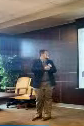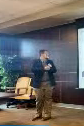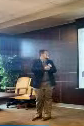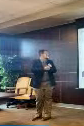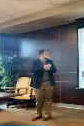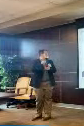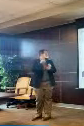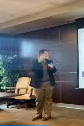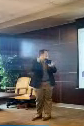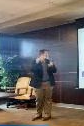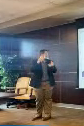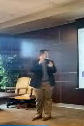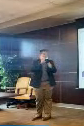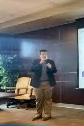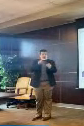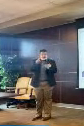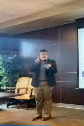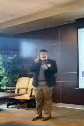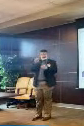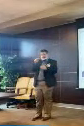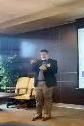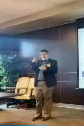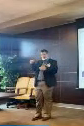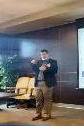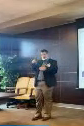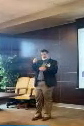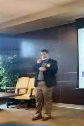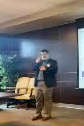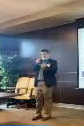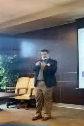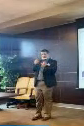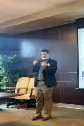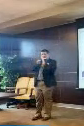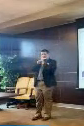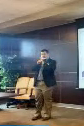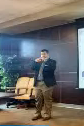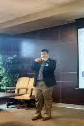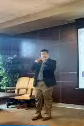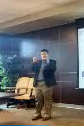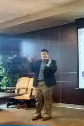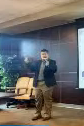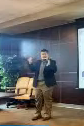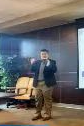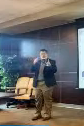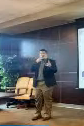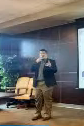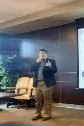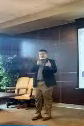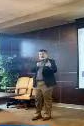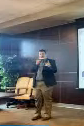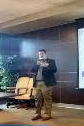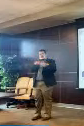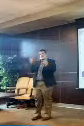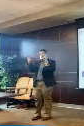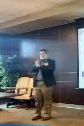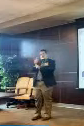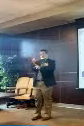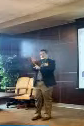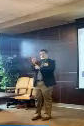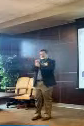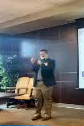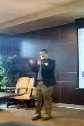And then this compares our actual data, the purple here, to our modeling numbers. You remember this red was really the worst case